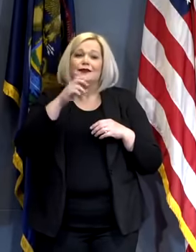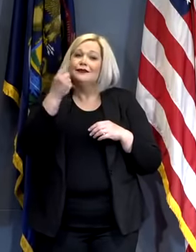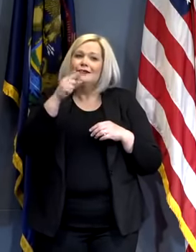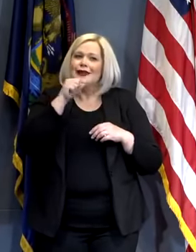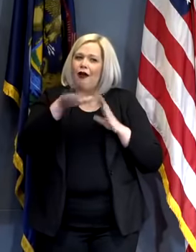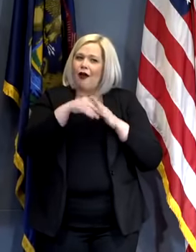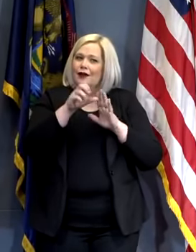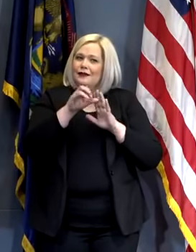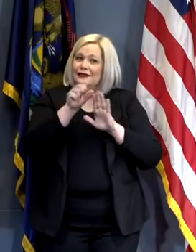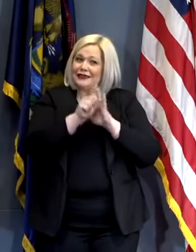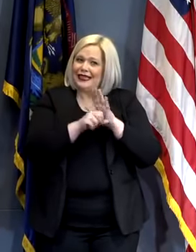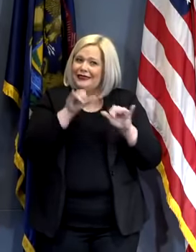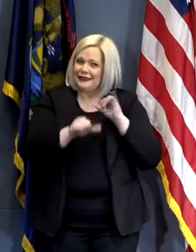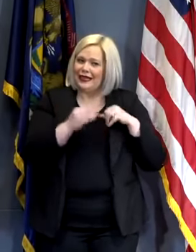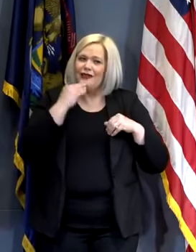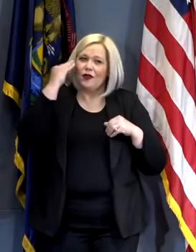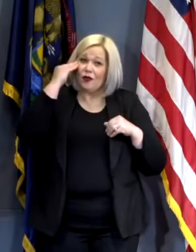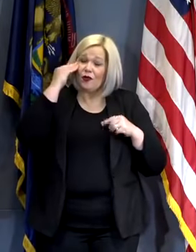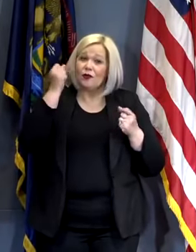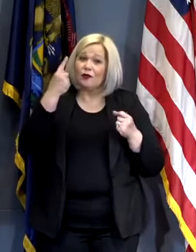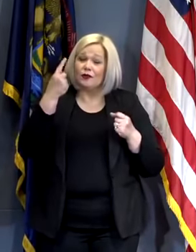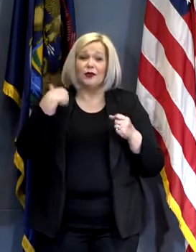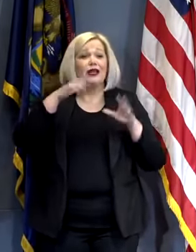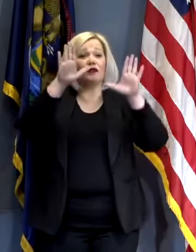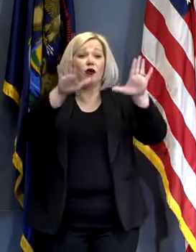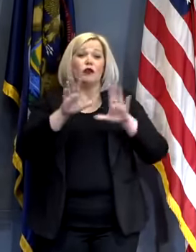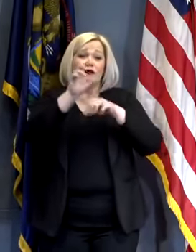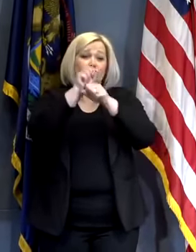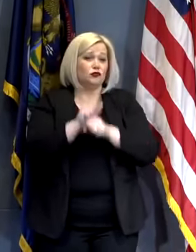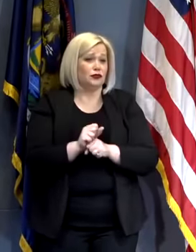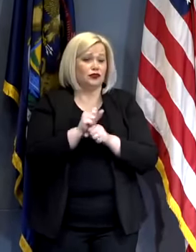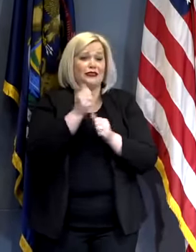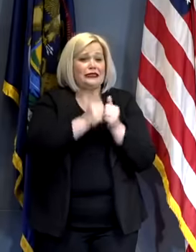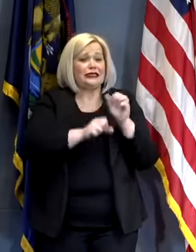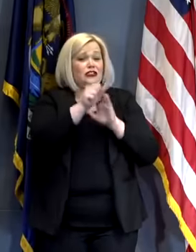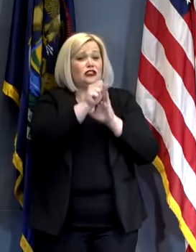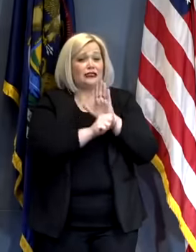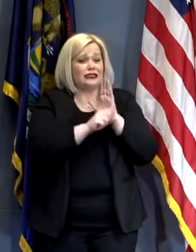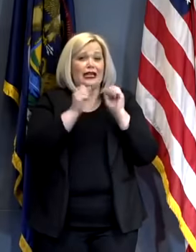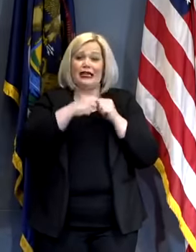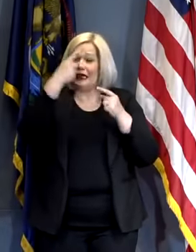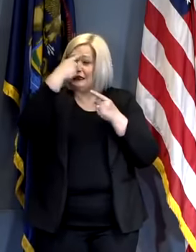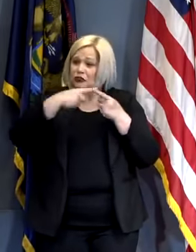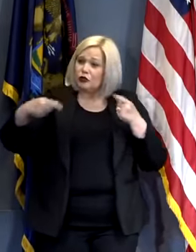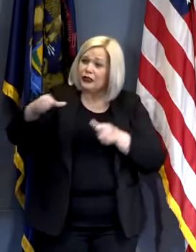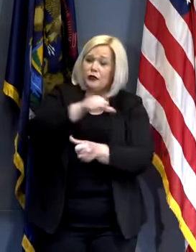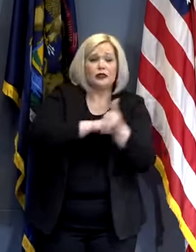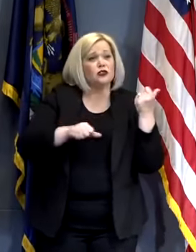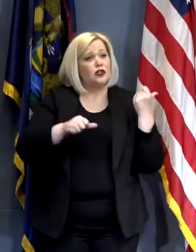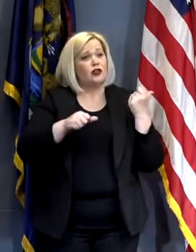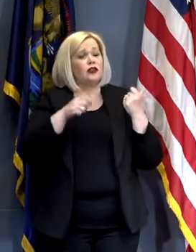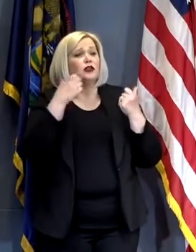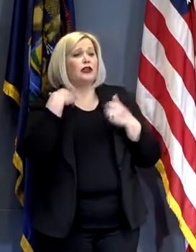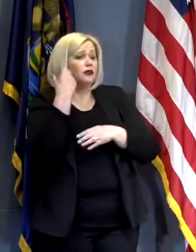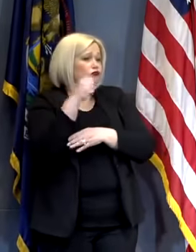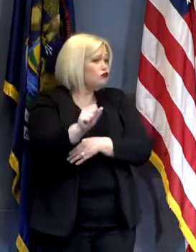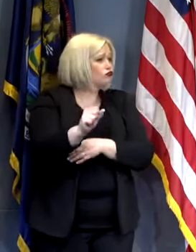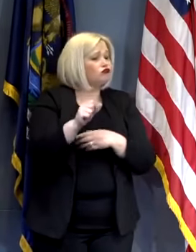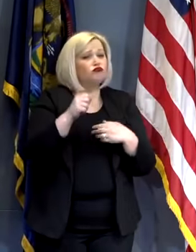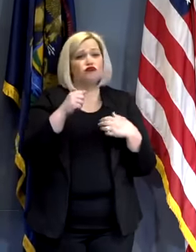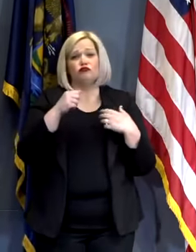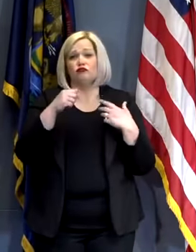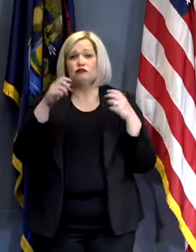acknowledge that we have a wonderful tradition in this country of being able to dissent and freedom of speech and being able to demonstrate,